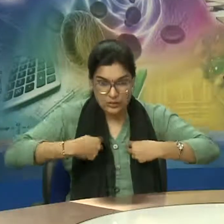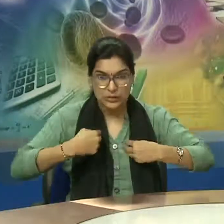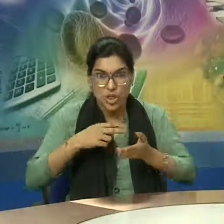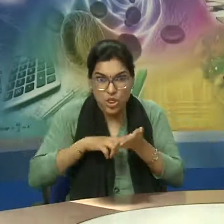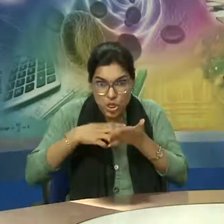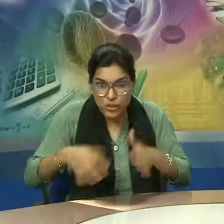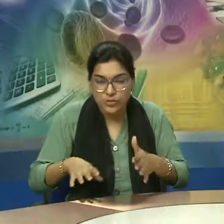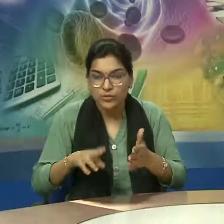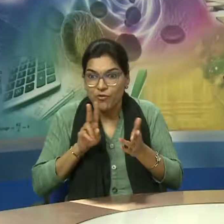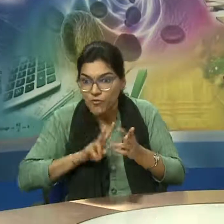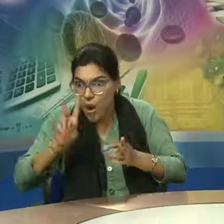and